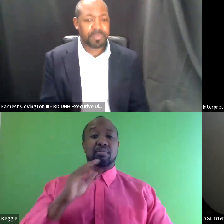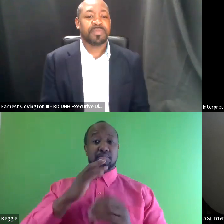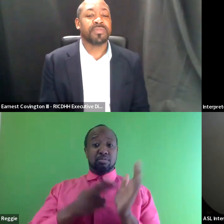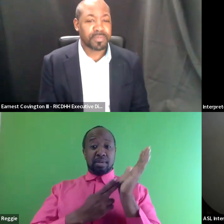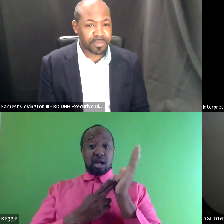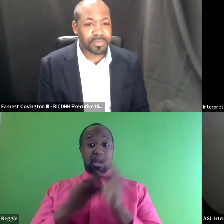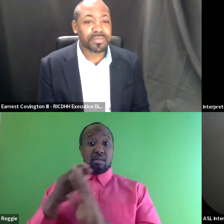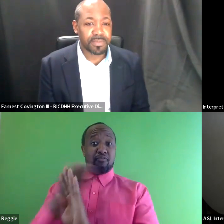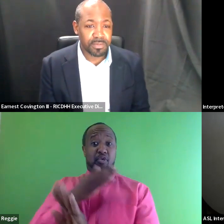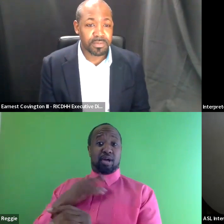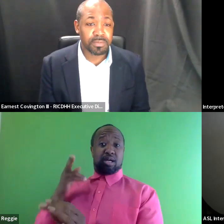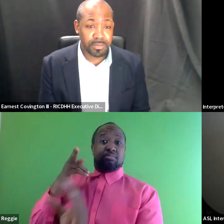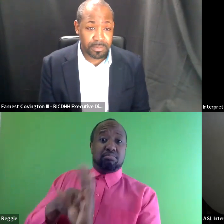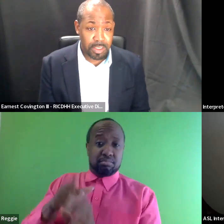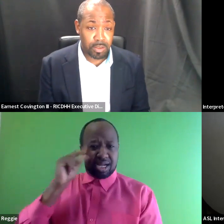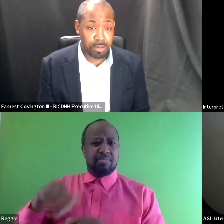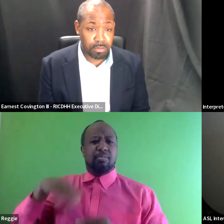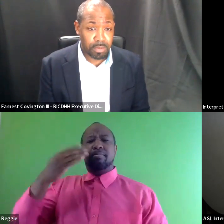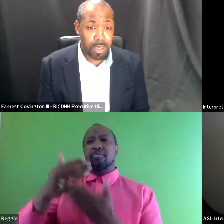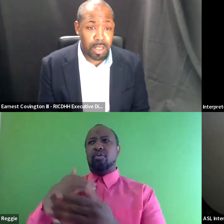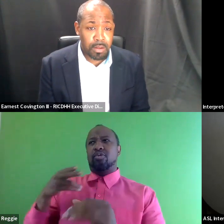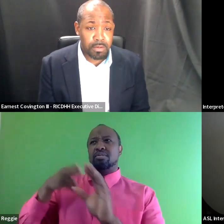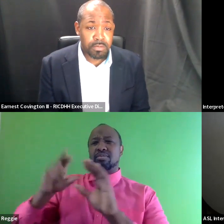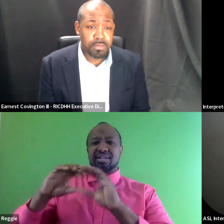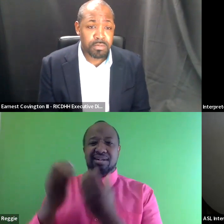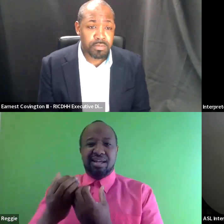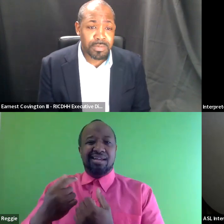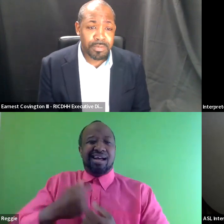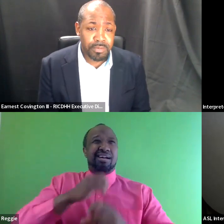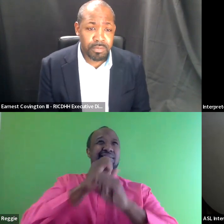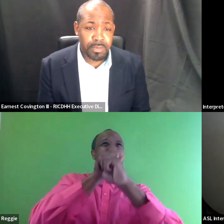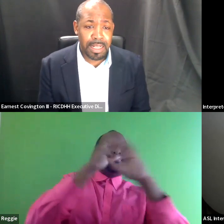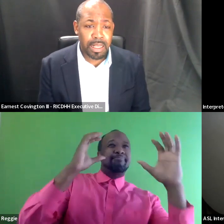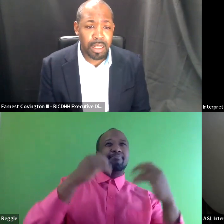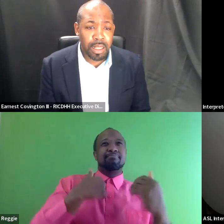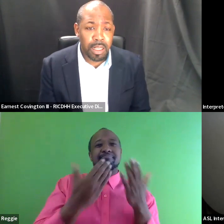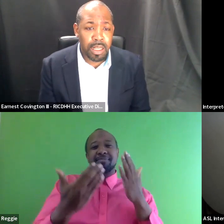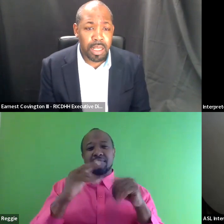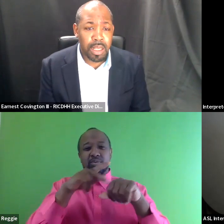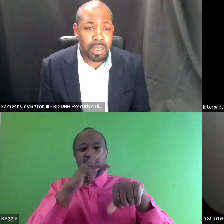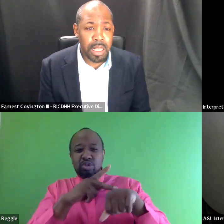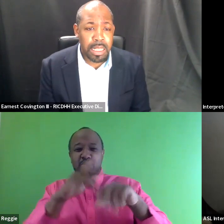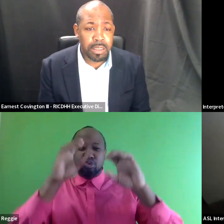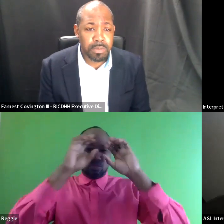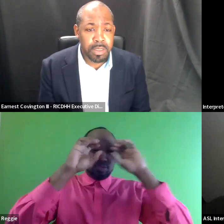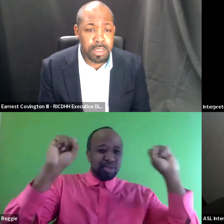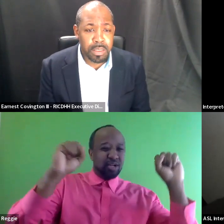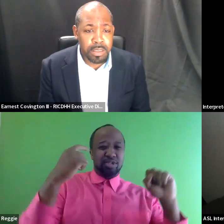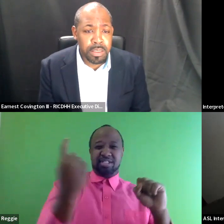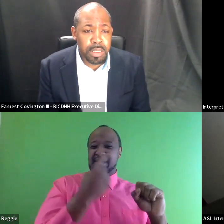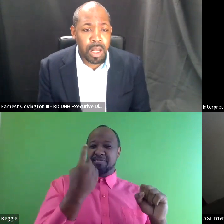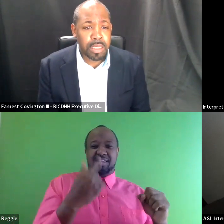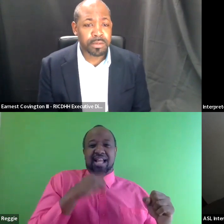I'm wondering if you have any plans for that time. Actually, before I joined Gallaudet, when I was thinking about